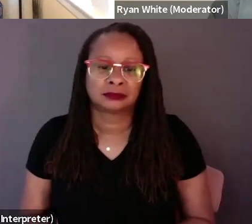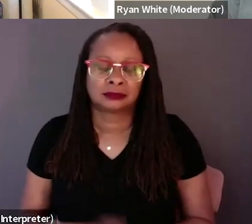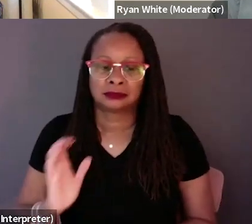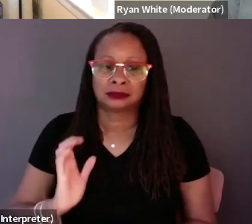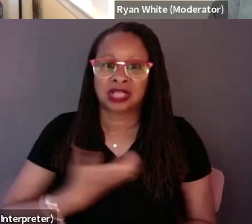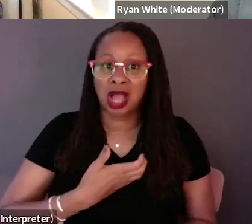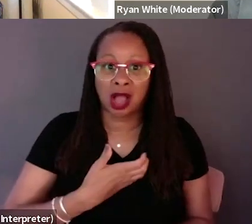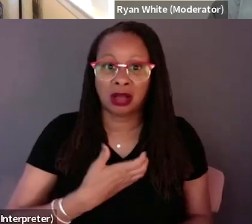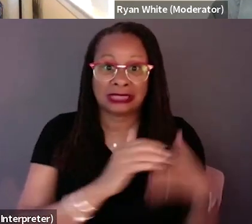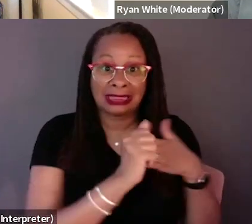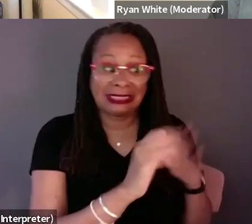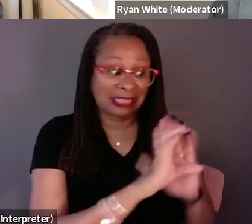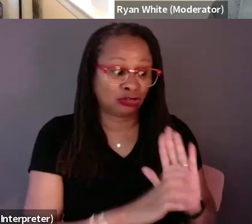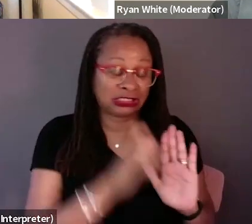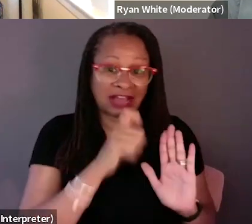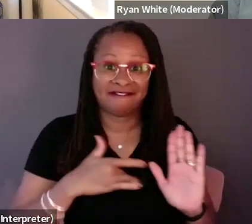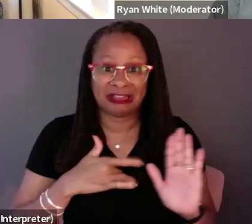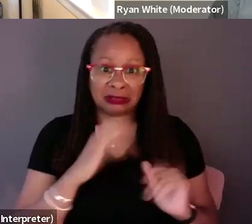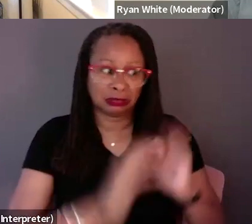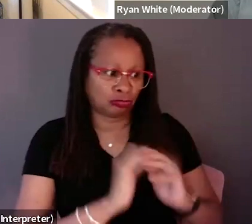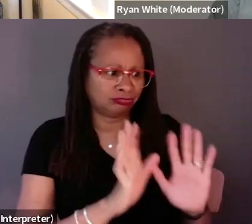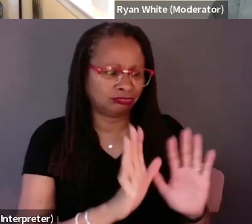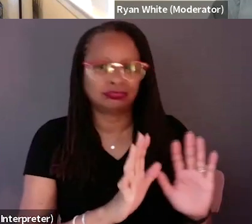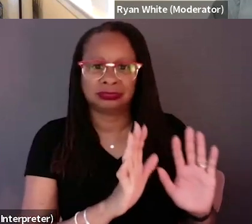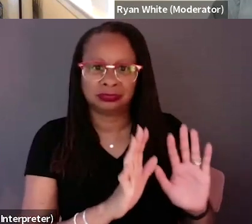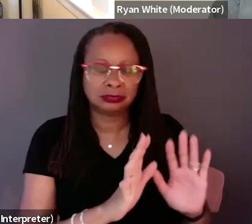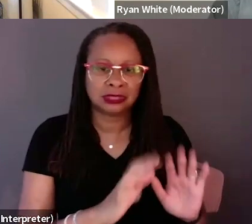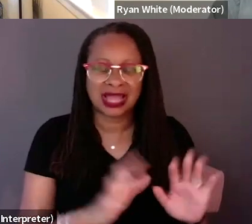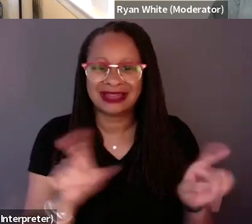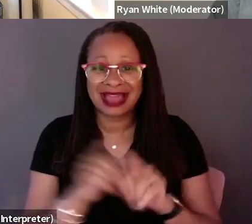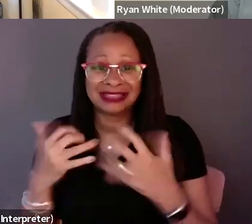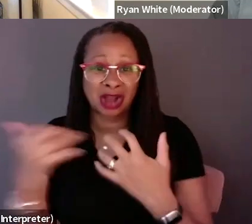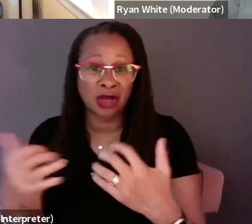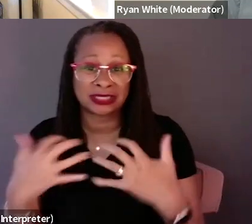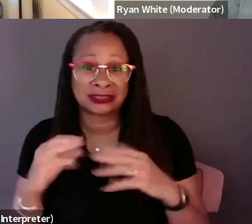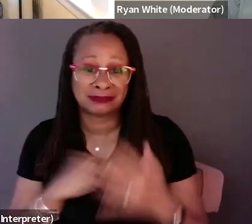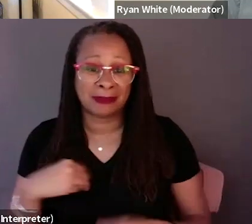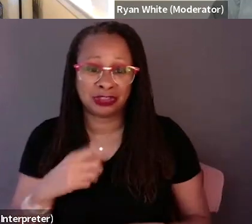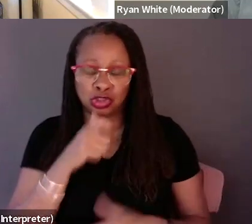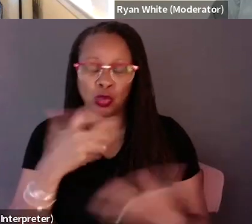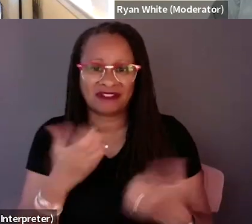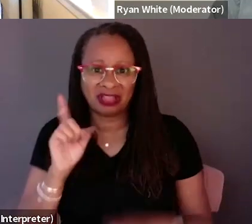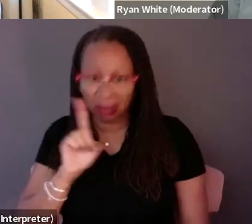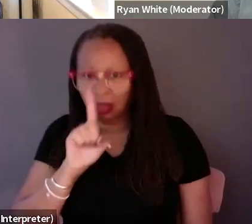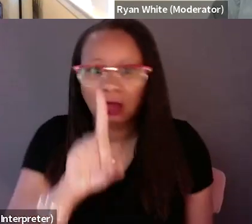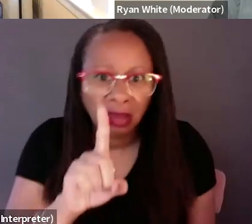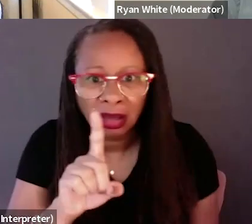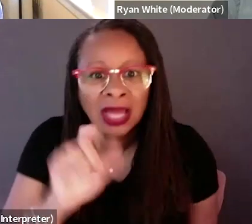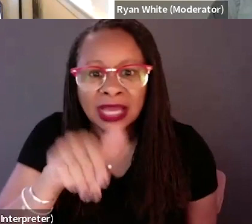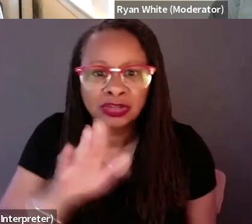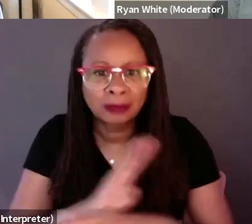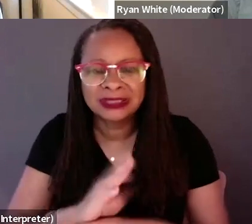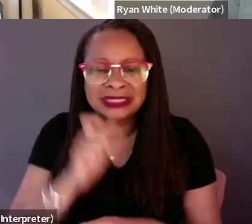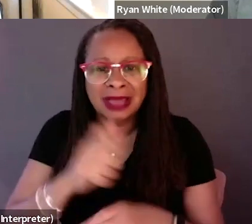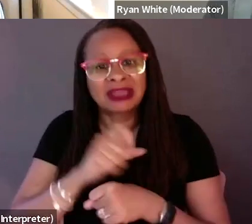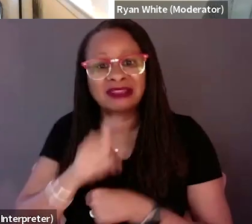our leads feel uncomfortable, but also not making the audience, like, as an audience member, like, you don't want to feel like you're all up in someone's business, like,